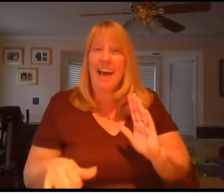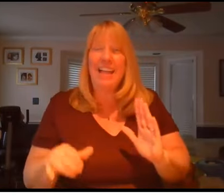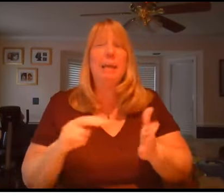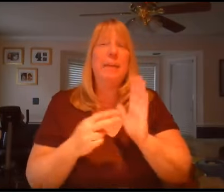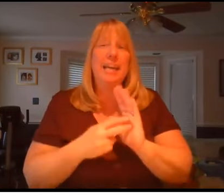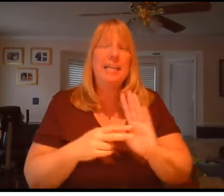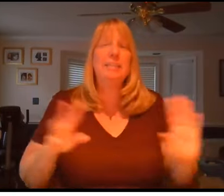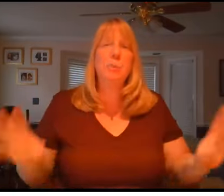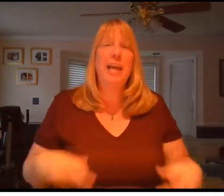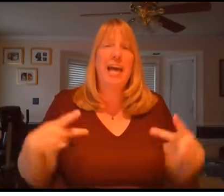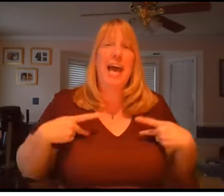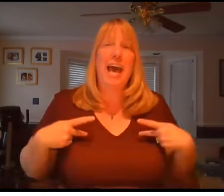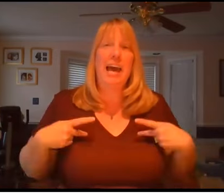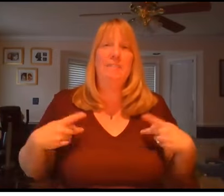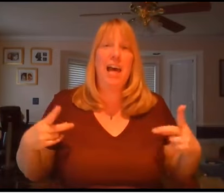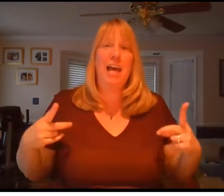crazy. What I mean by that,